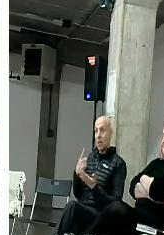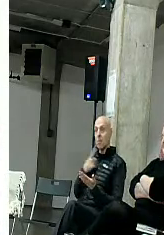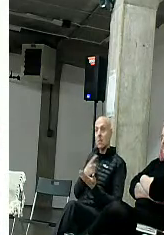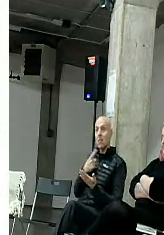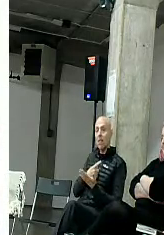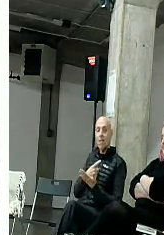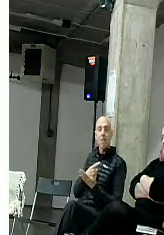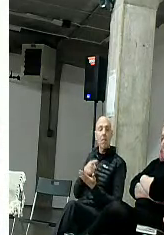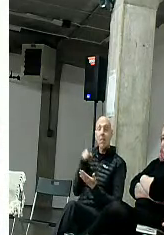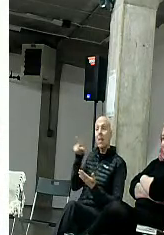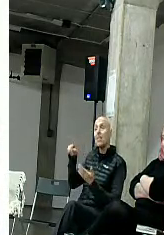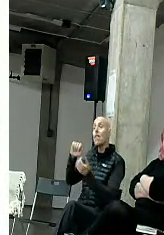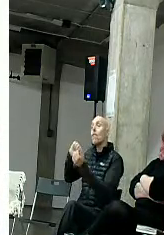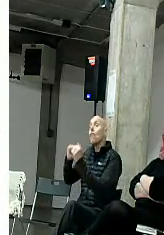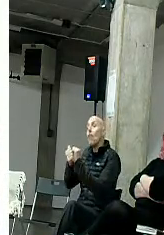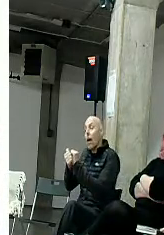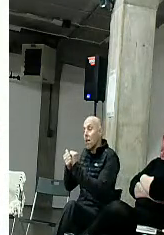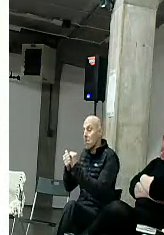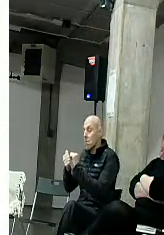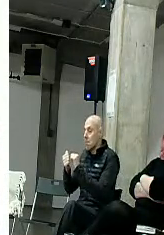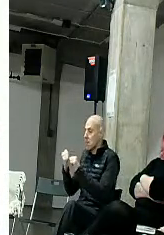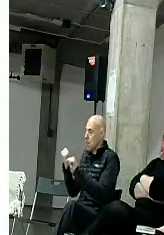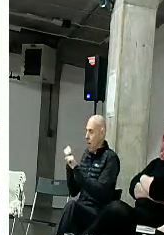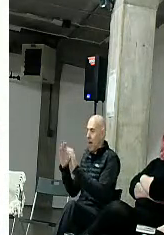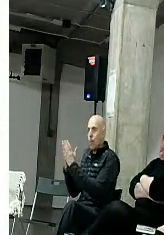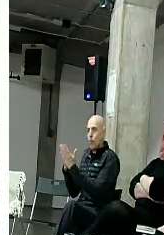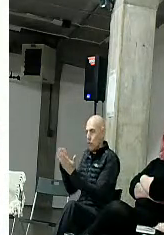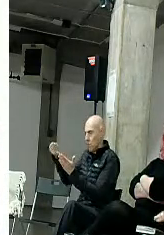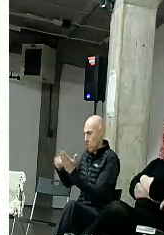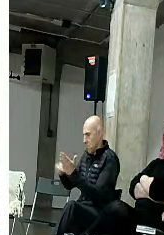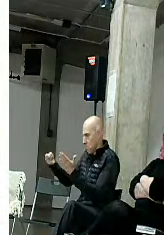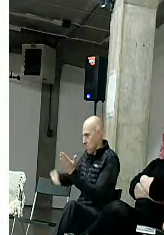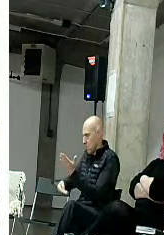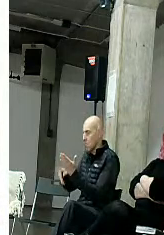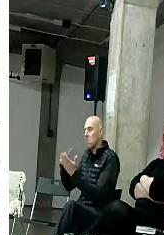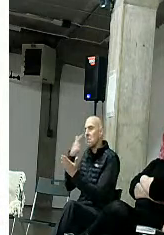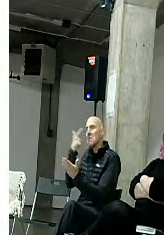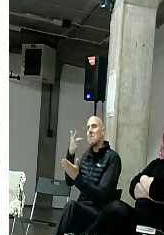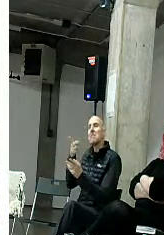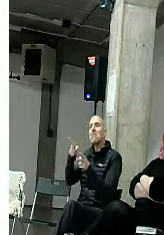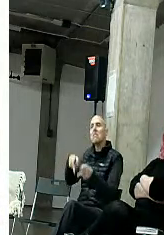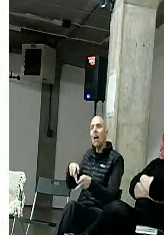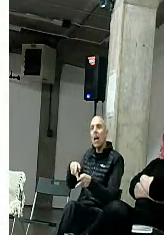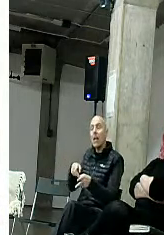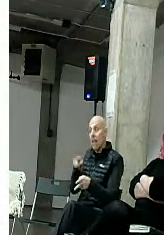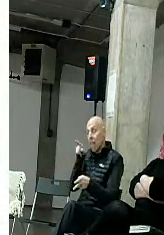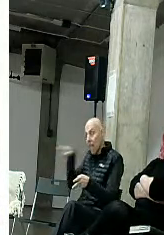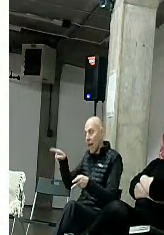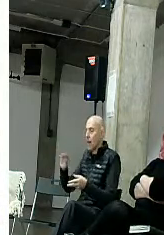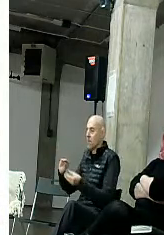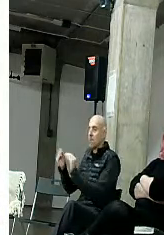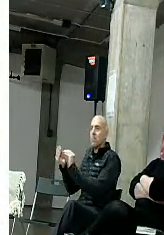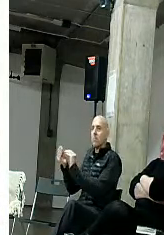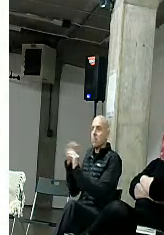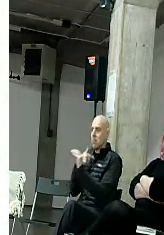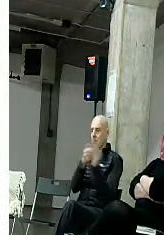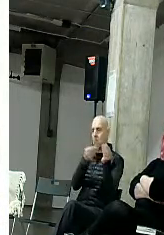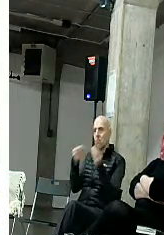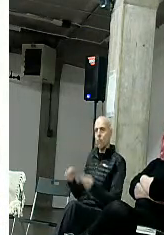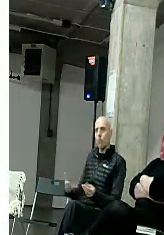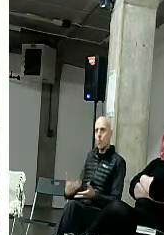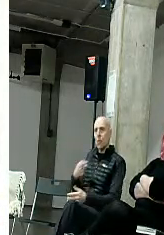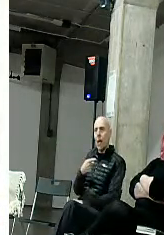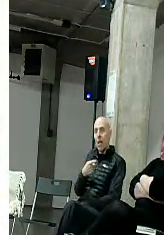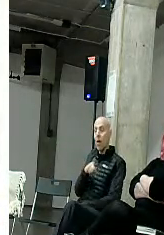that his friends made when he died, when he was 17, so they can tell you, because although he was